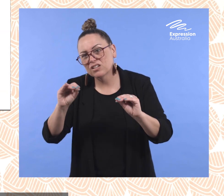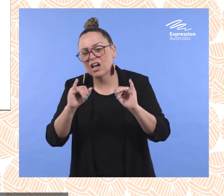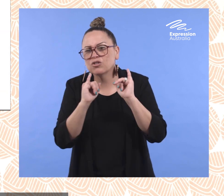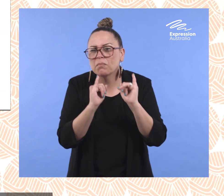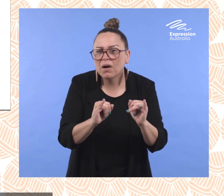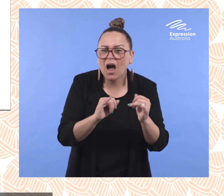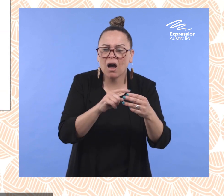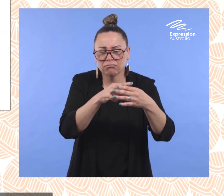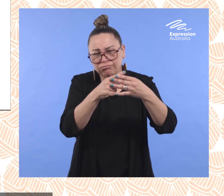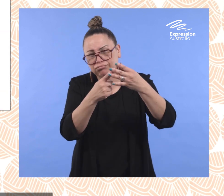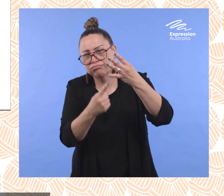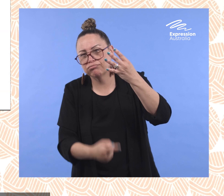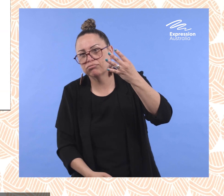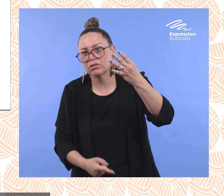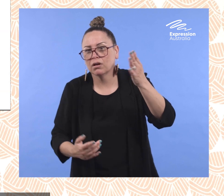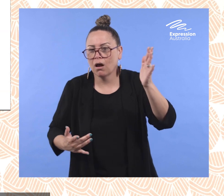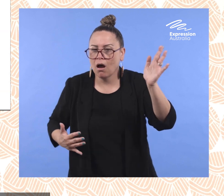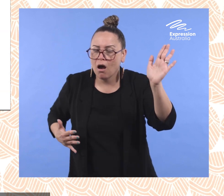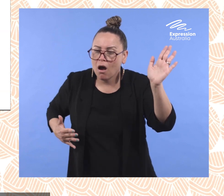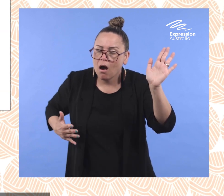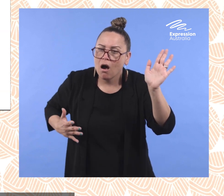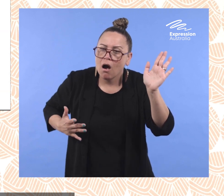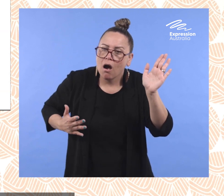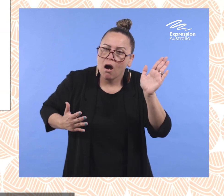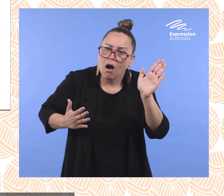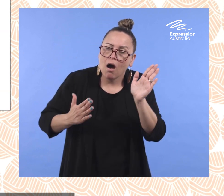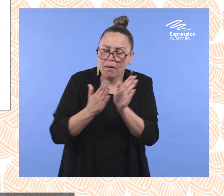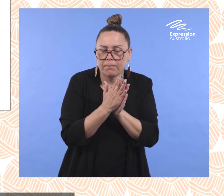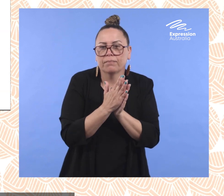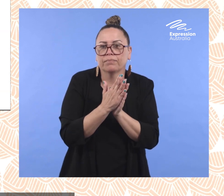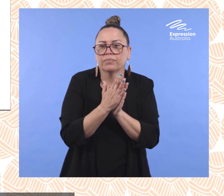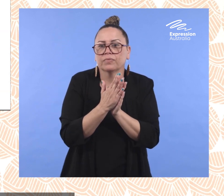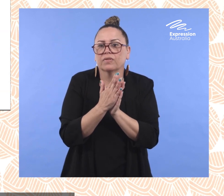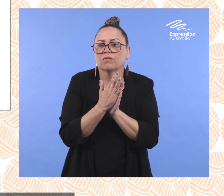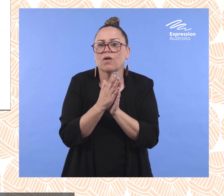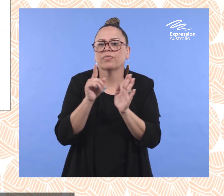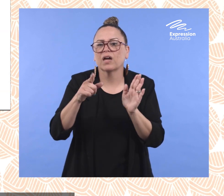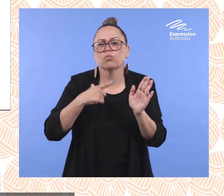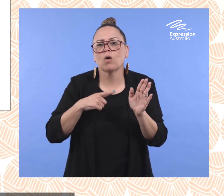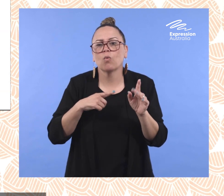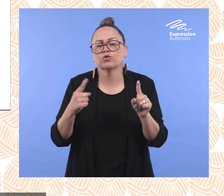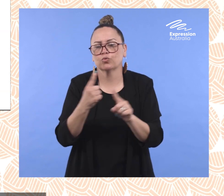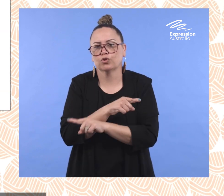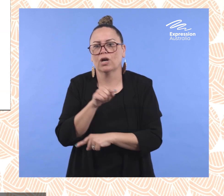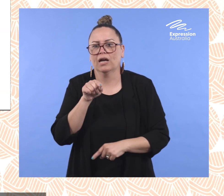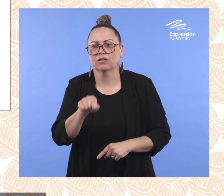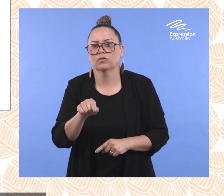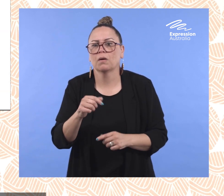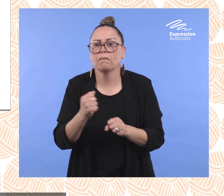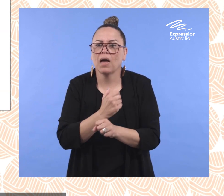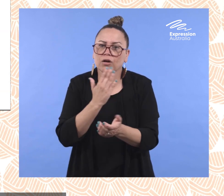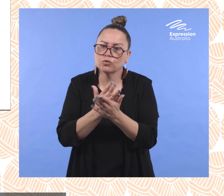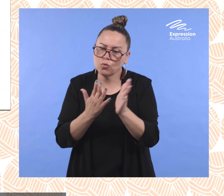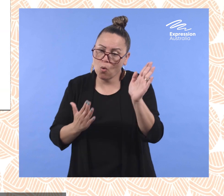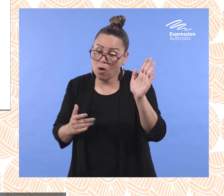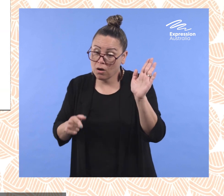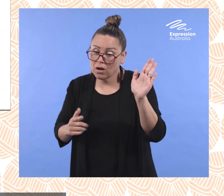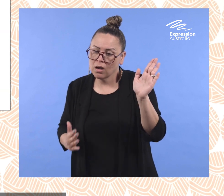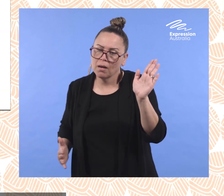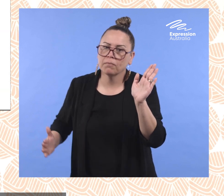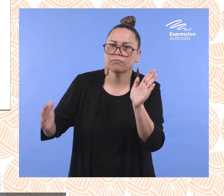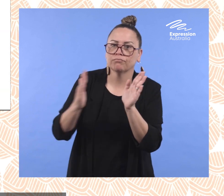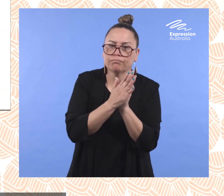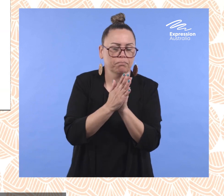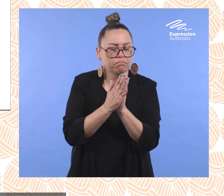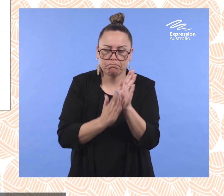education, etc. Those sorts of things, I imagine, would be what our people would be looking to create change in, to